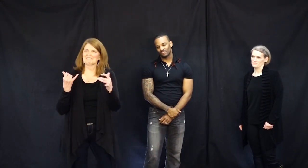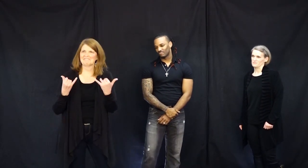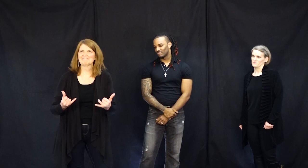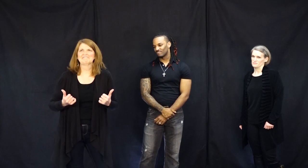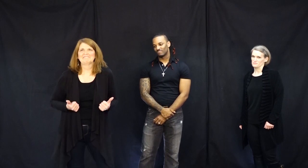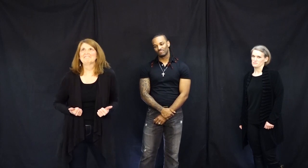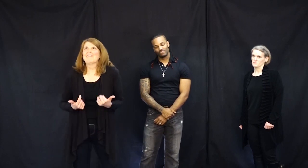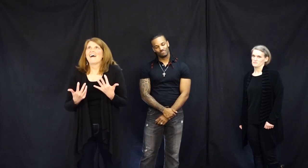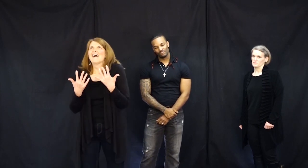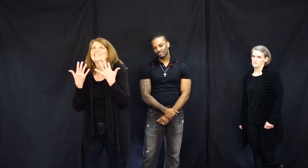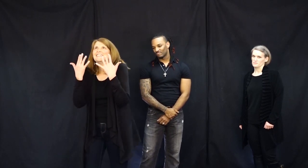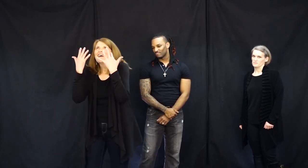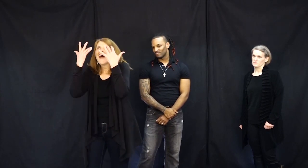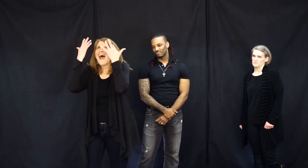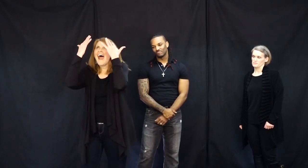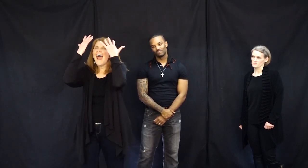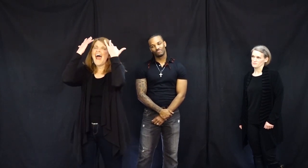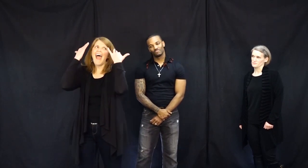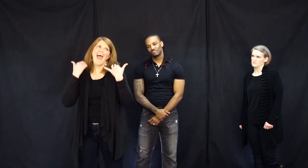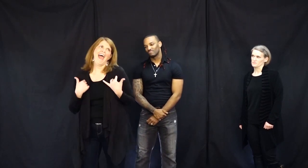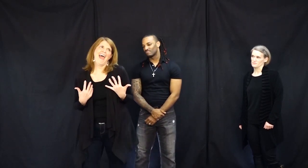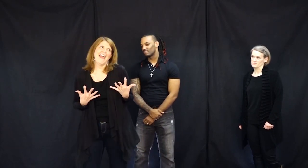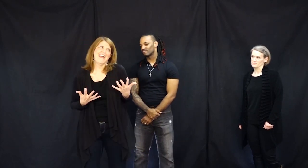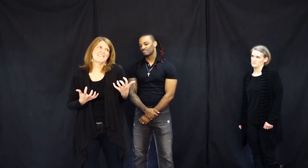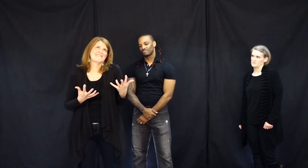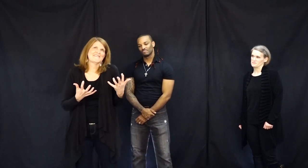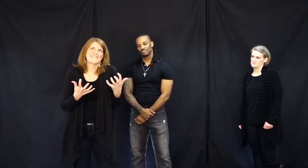you, I never felt so.